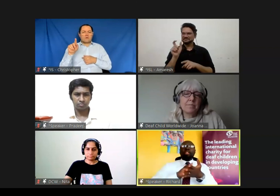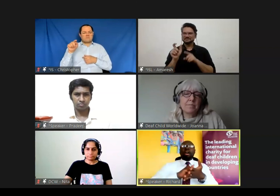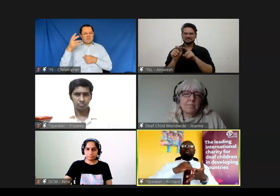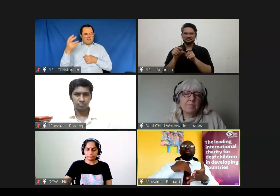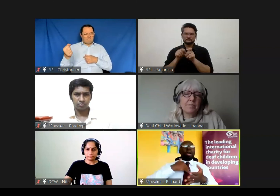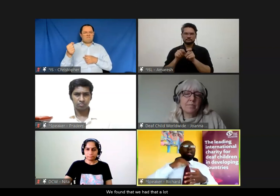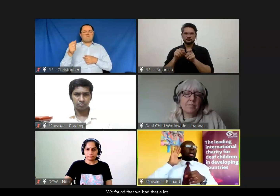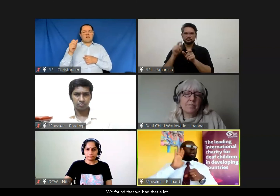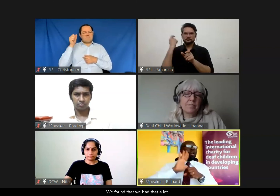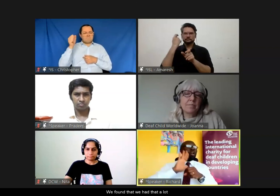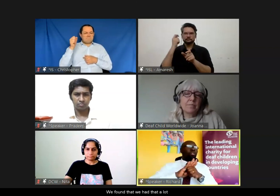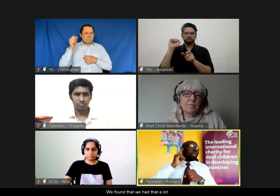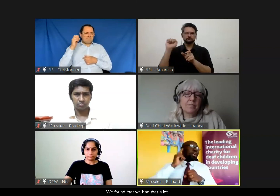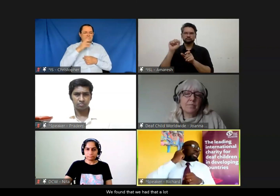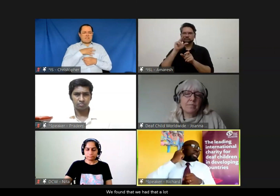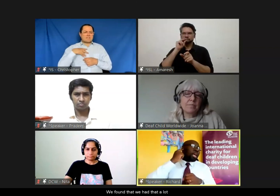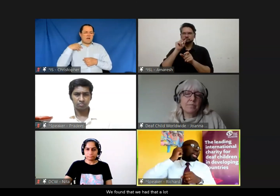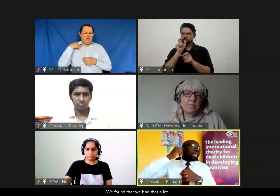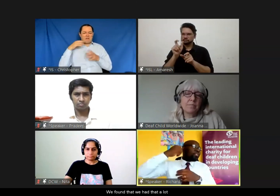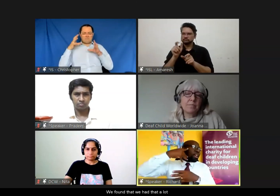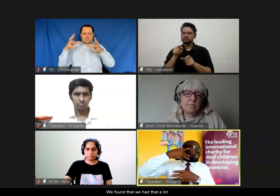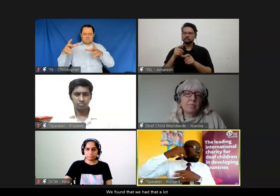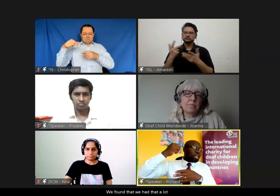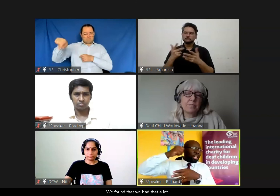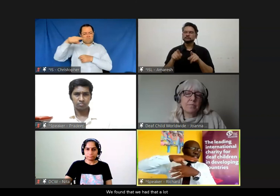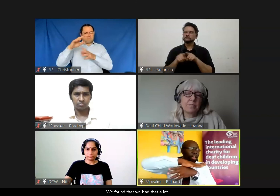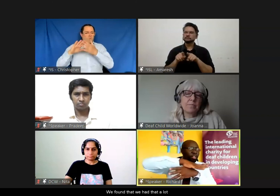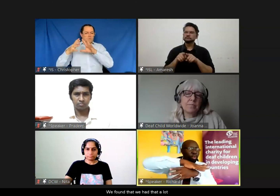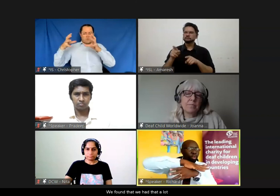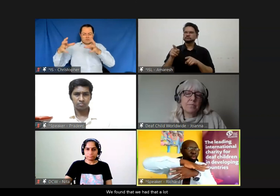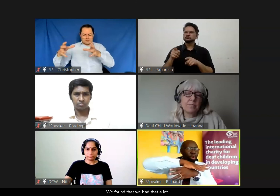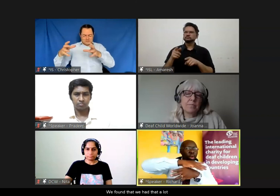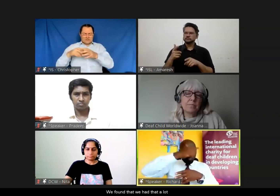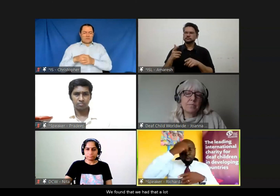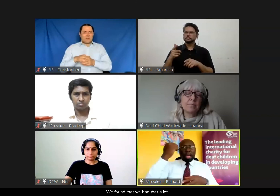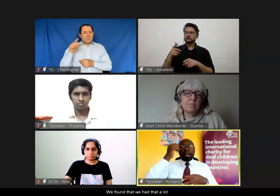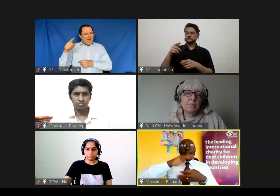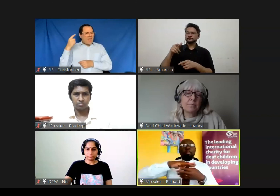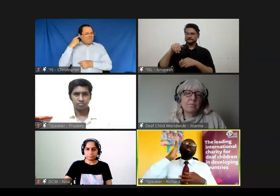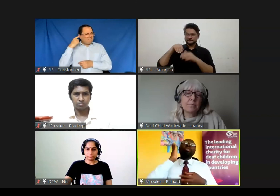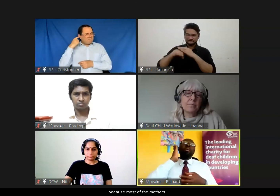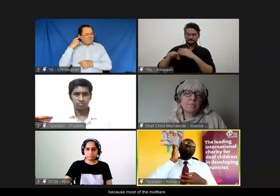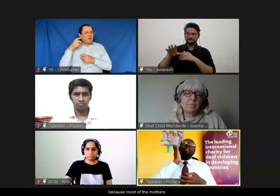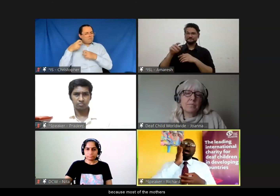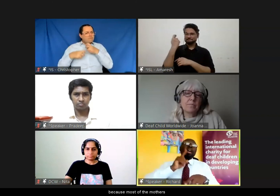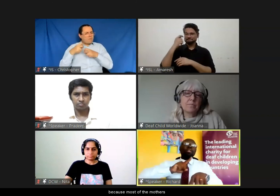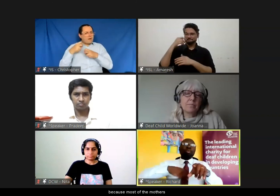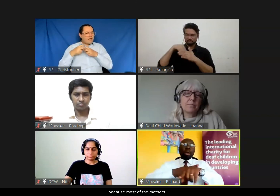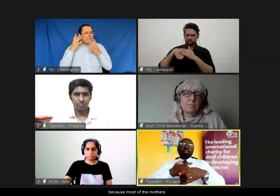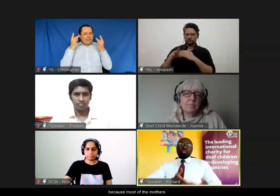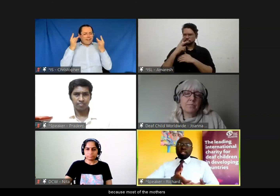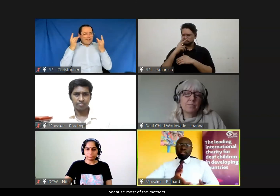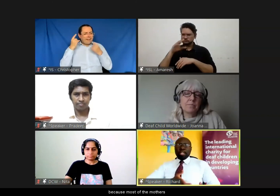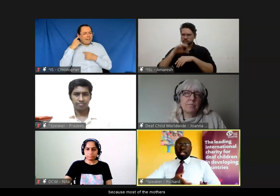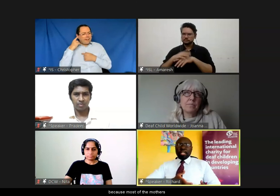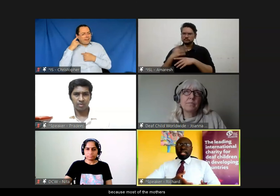community. And we found that we had a lot of ear infections, because most of the